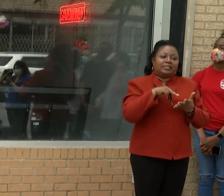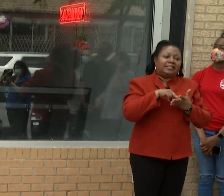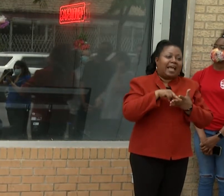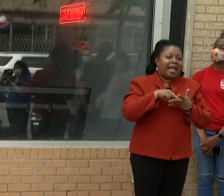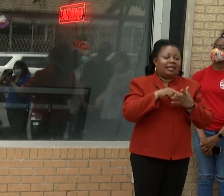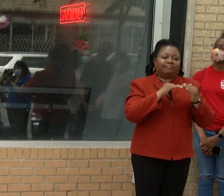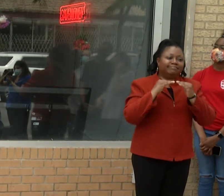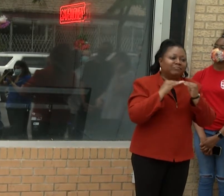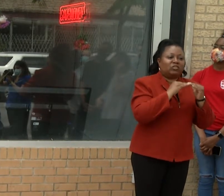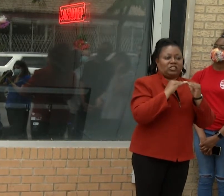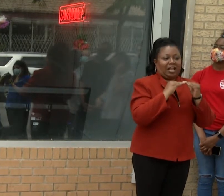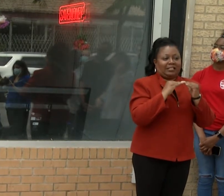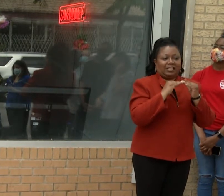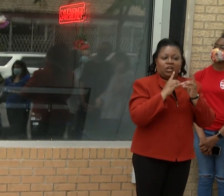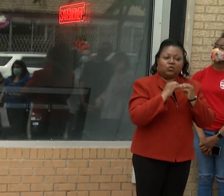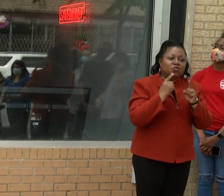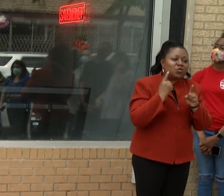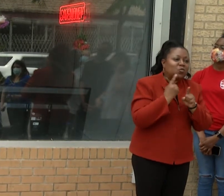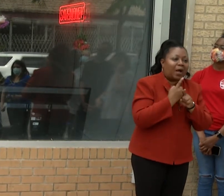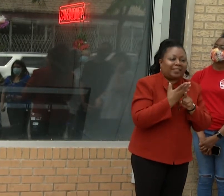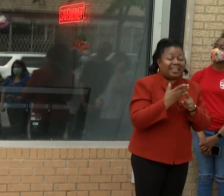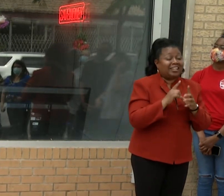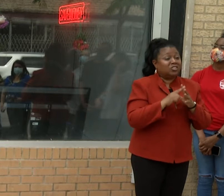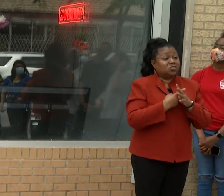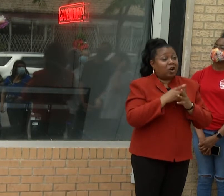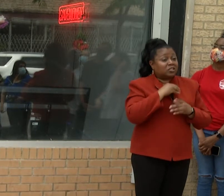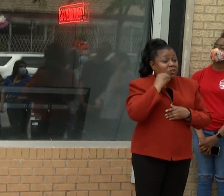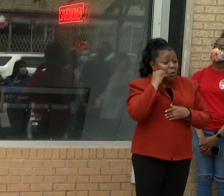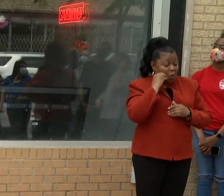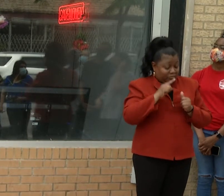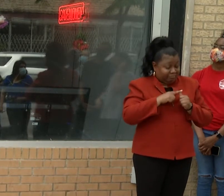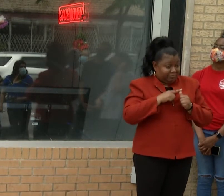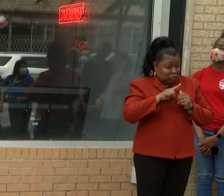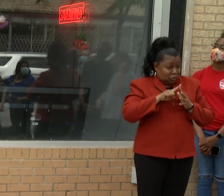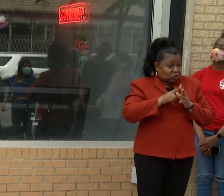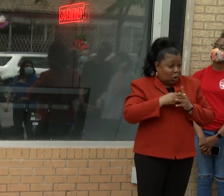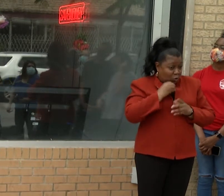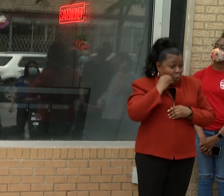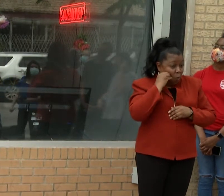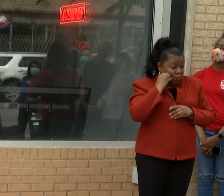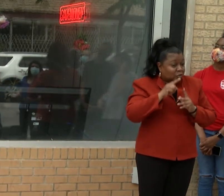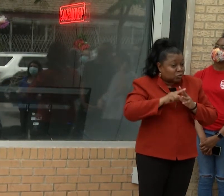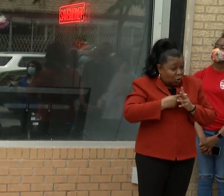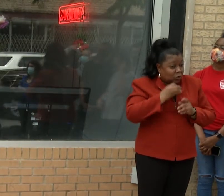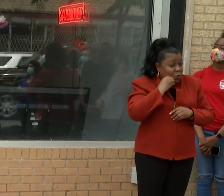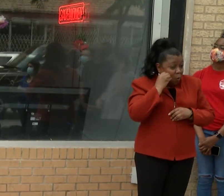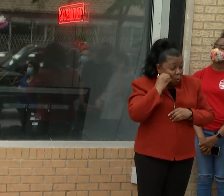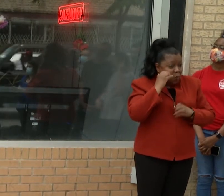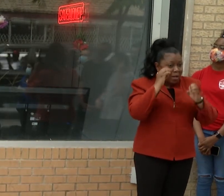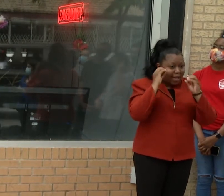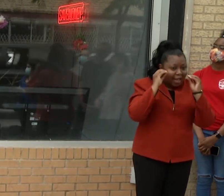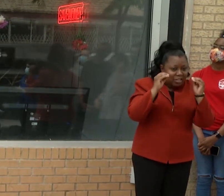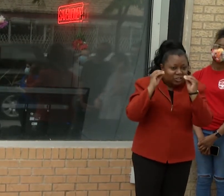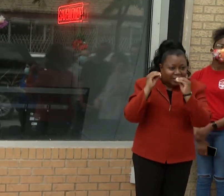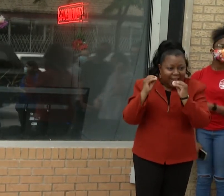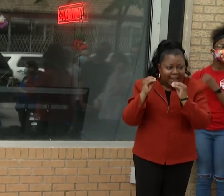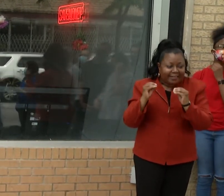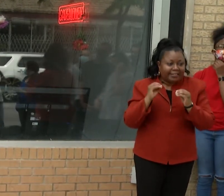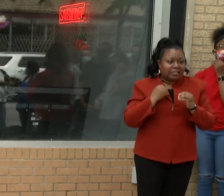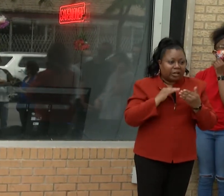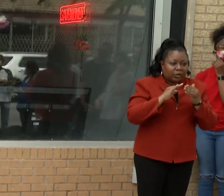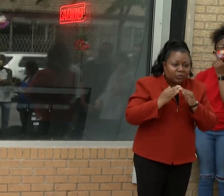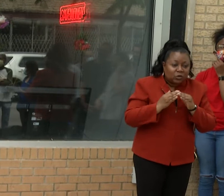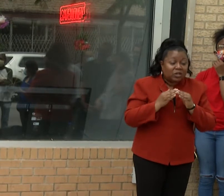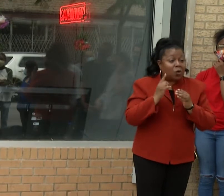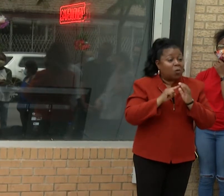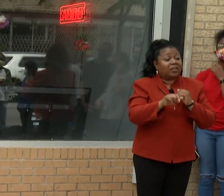for justice and do the right thing. And it starts at home. I really feel that it starts at home, educating our